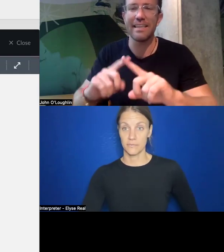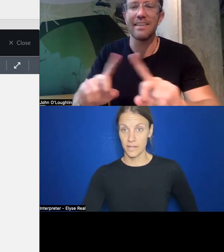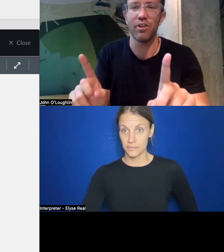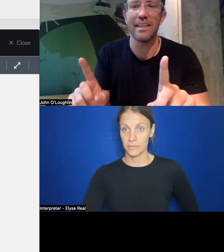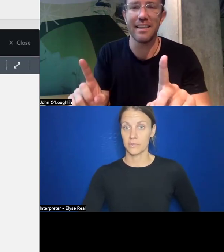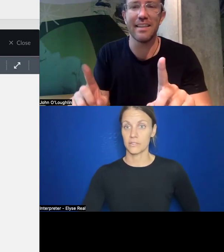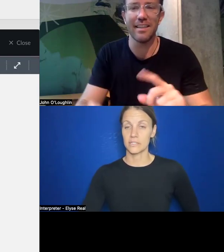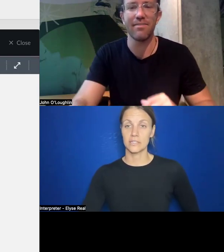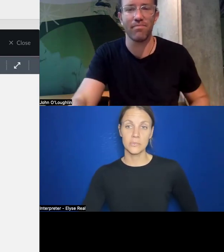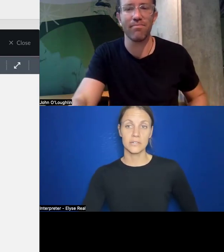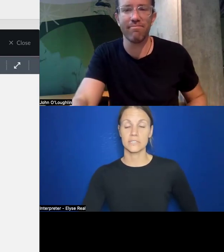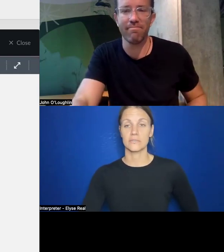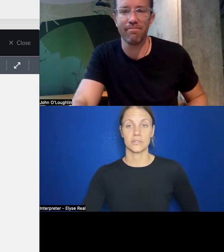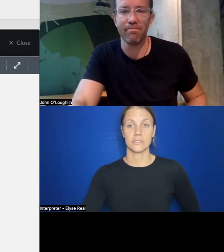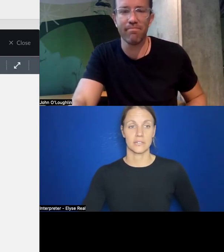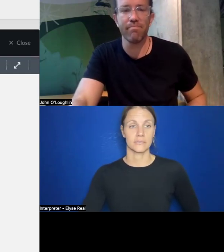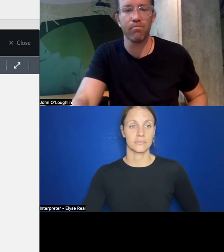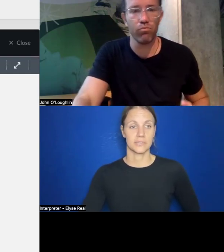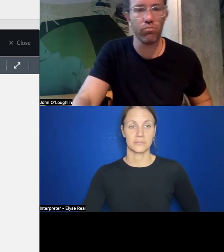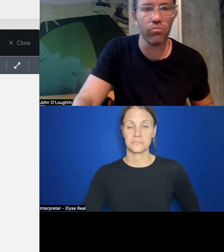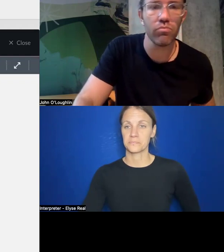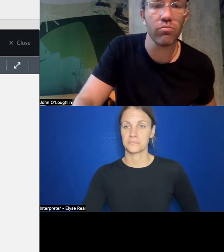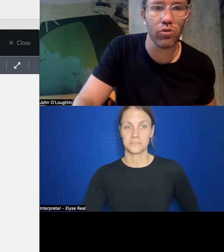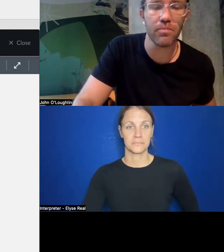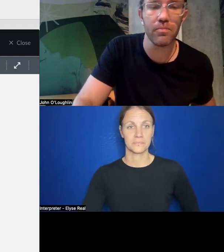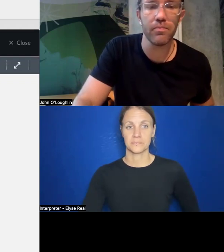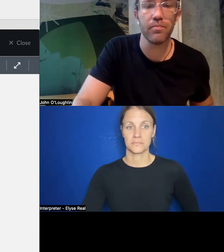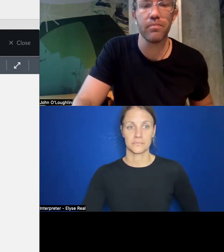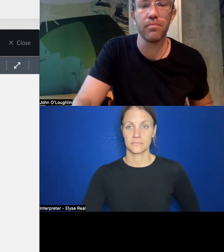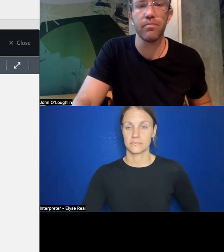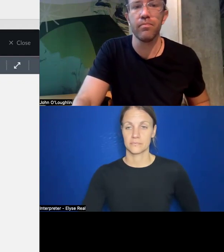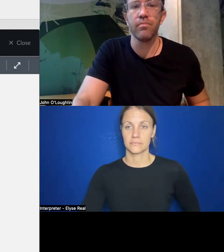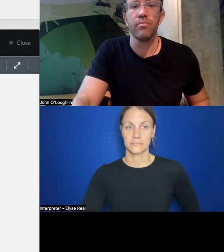with deaf-blind people? There's a little bit of a difference there. So,